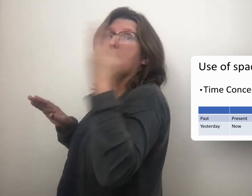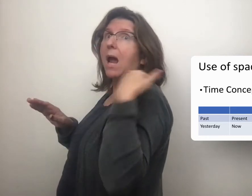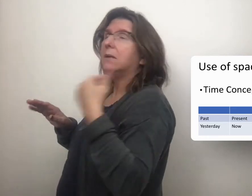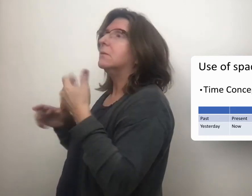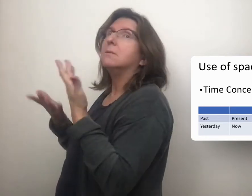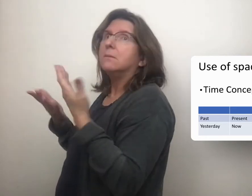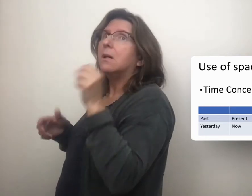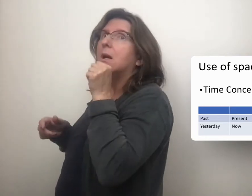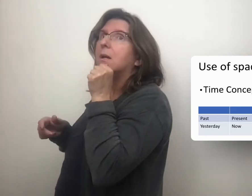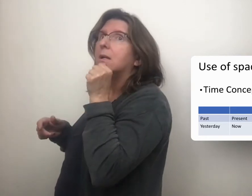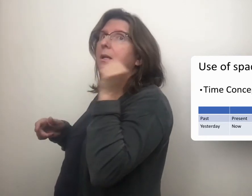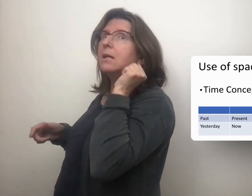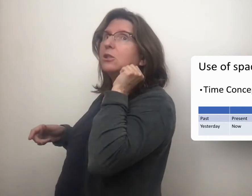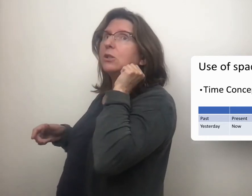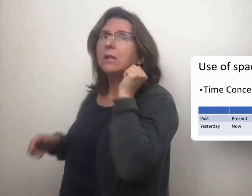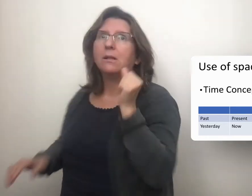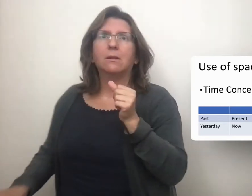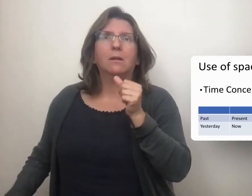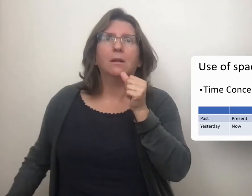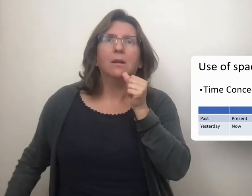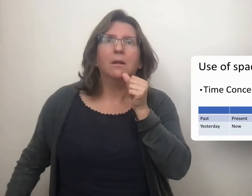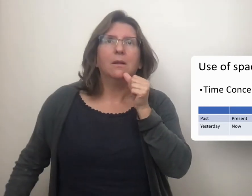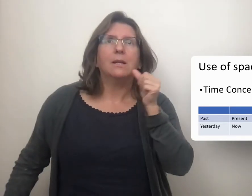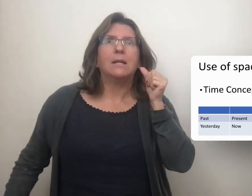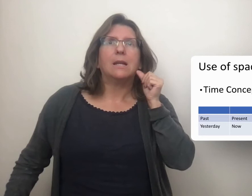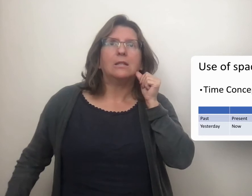So any sign going backwards, like this sign, yesterday,